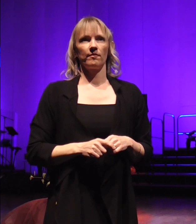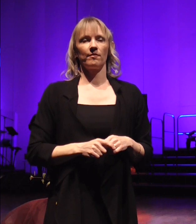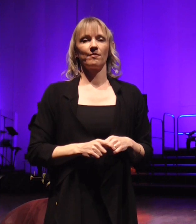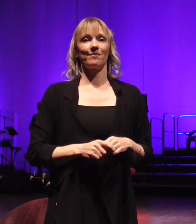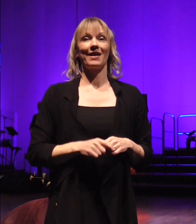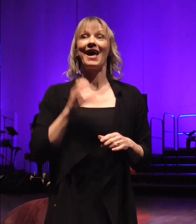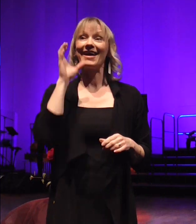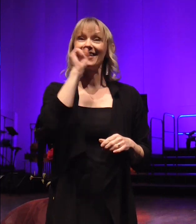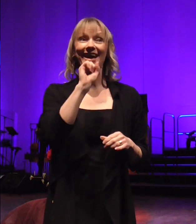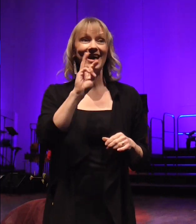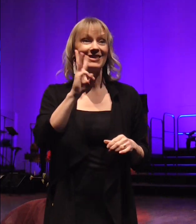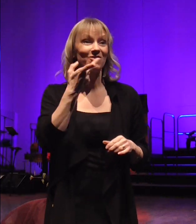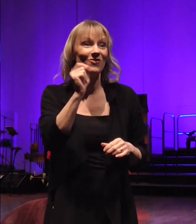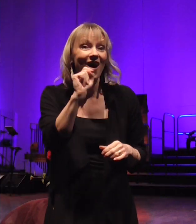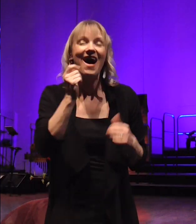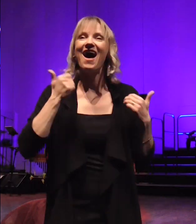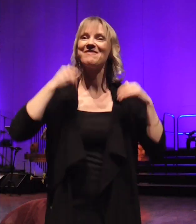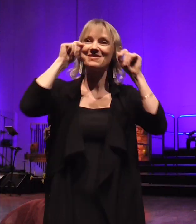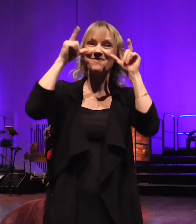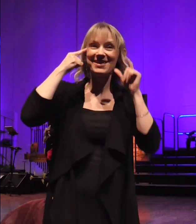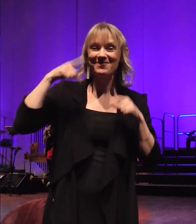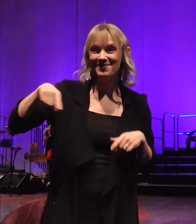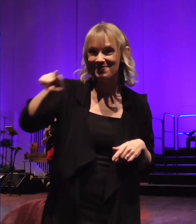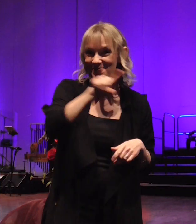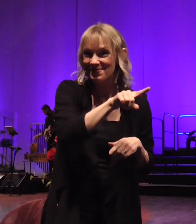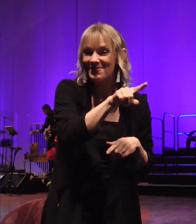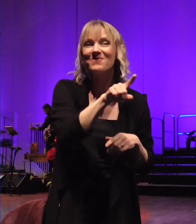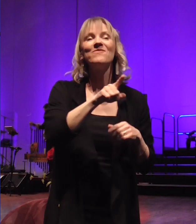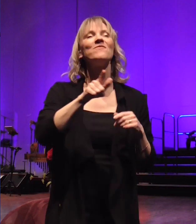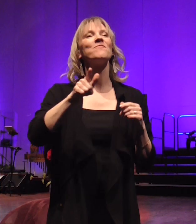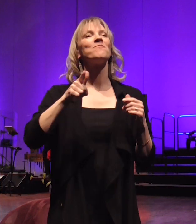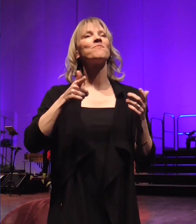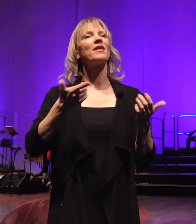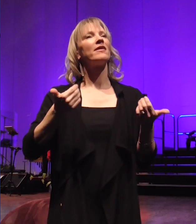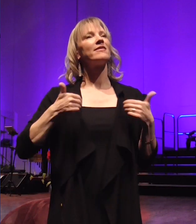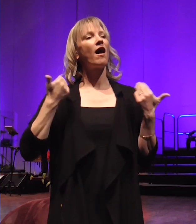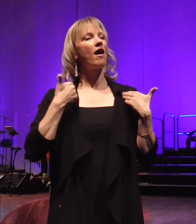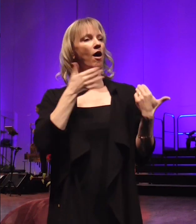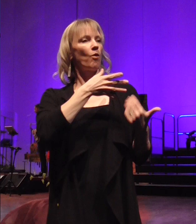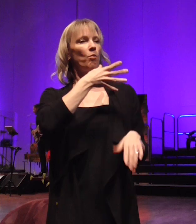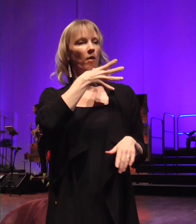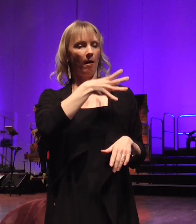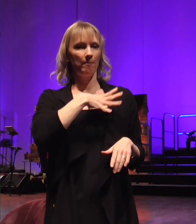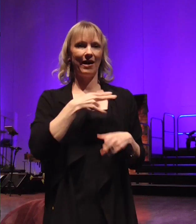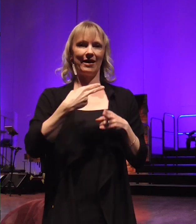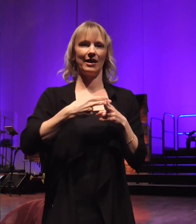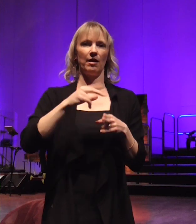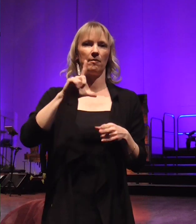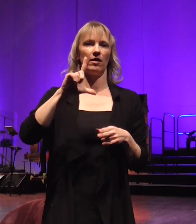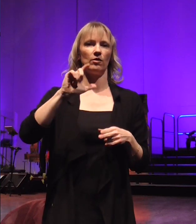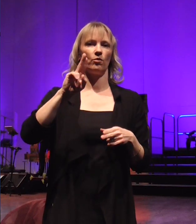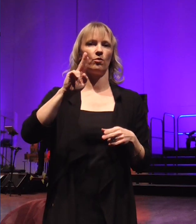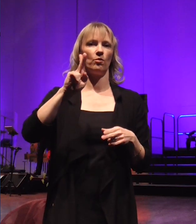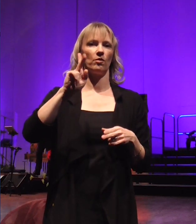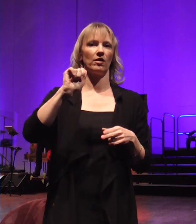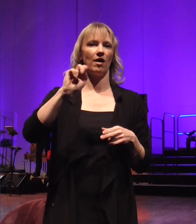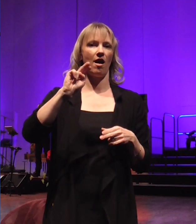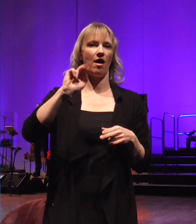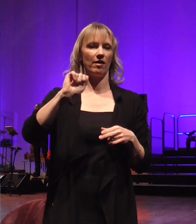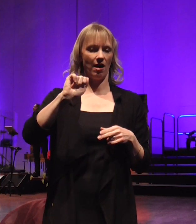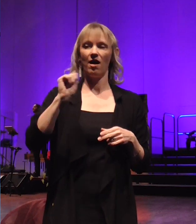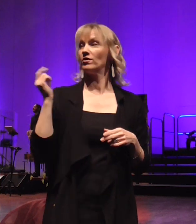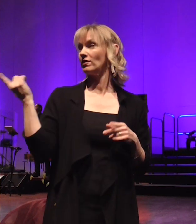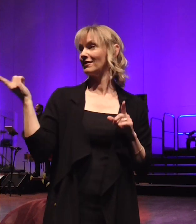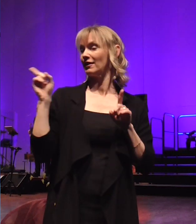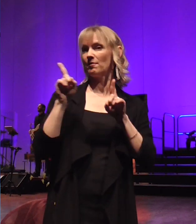Well, guess what? I have a surprise for you all. There is a young woman named Lokana who is coming out